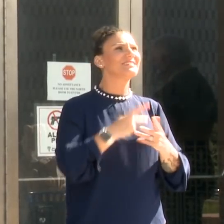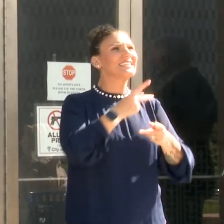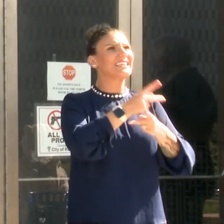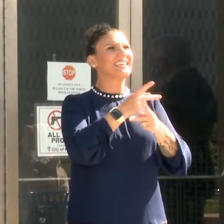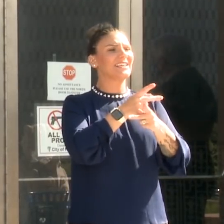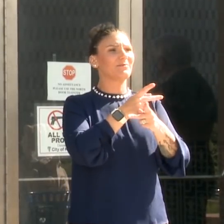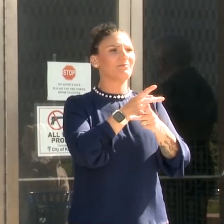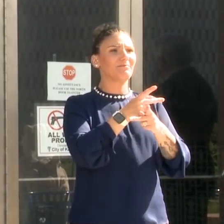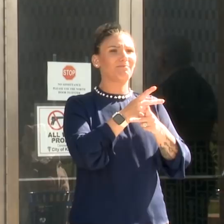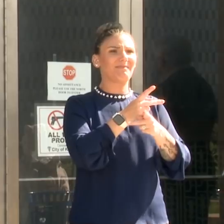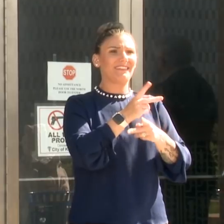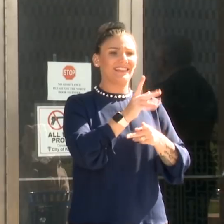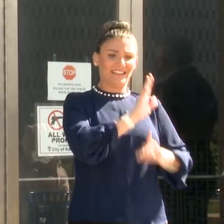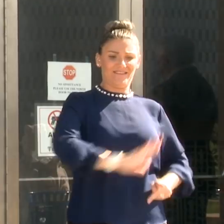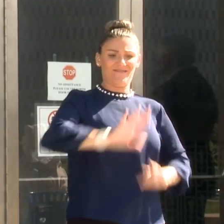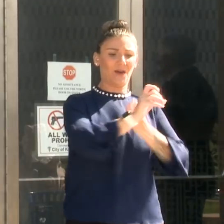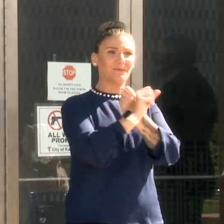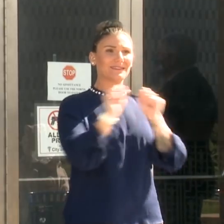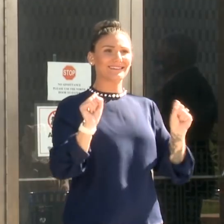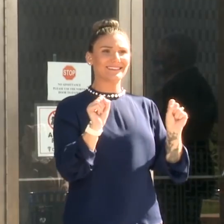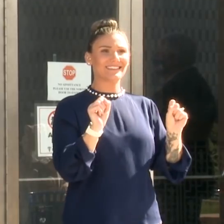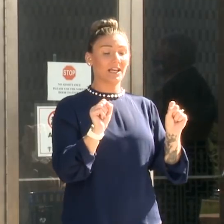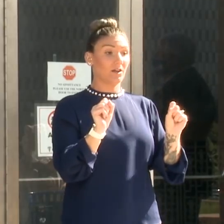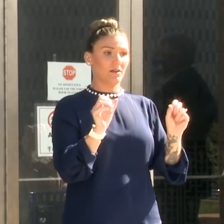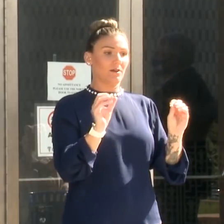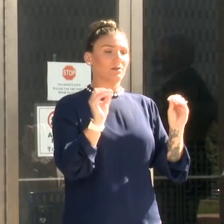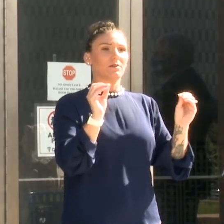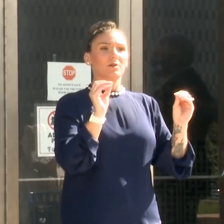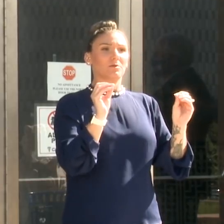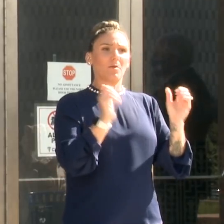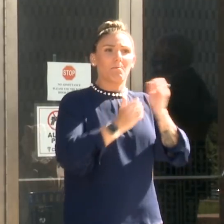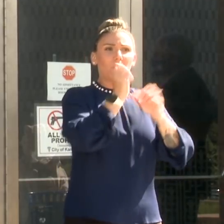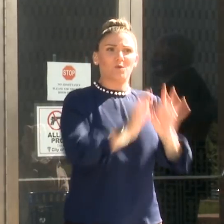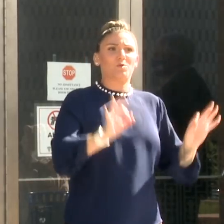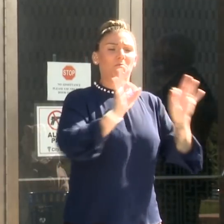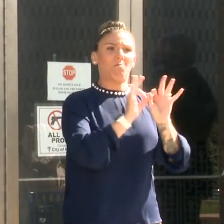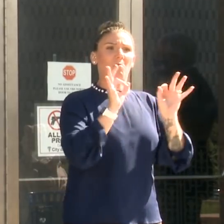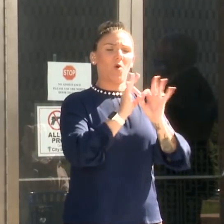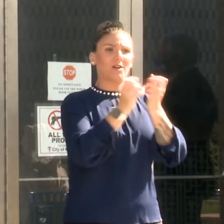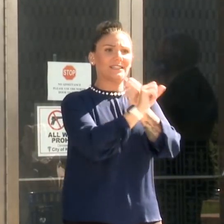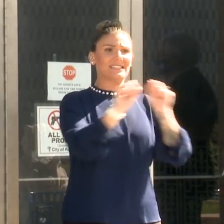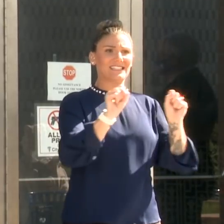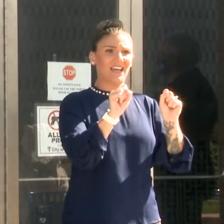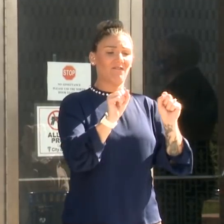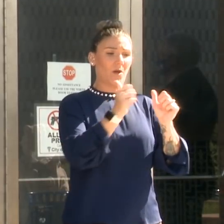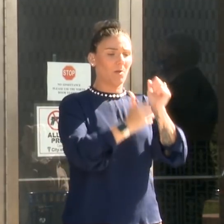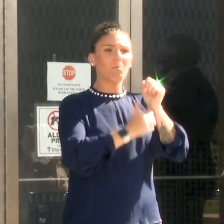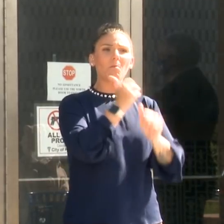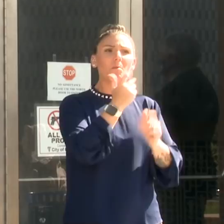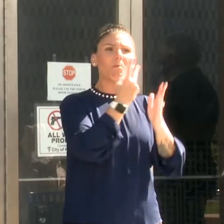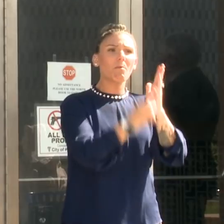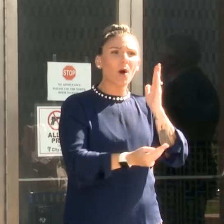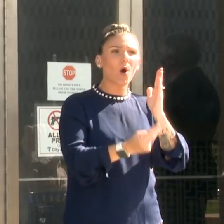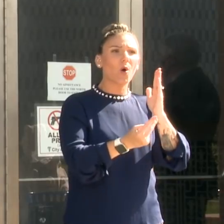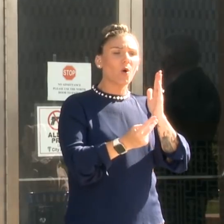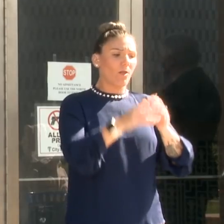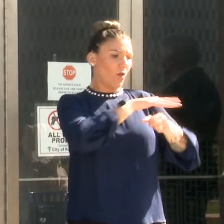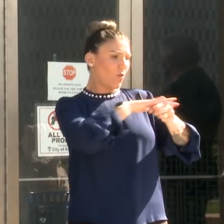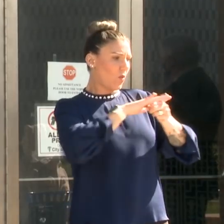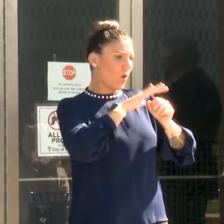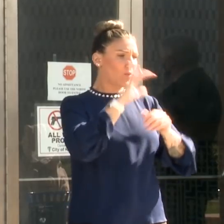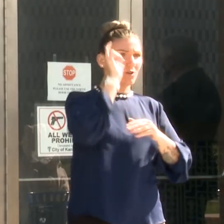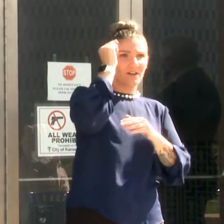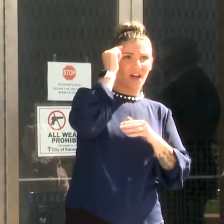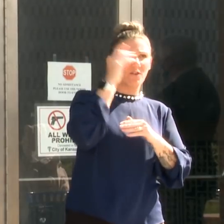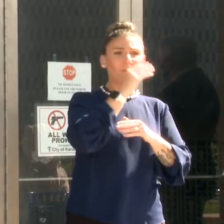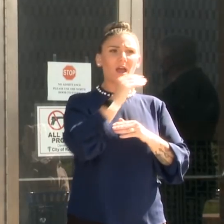a safe environment. There's frankly nothing more important than being able to do that, and that is something both at local government and a number of community organizations are working